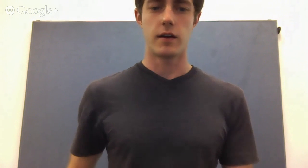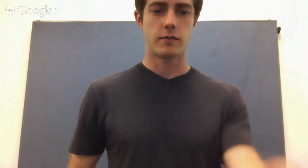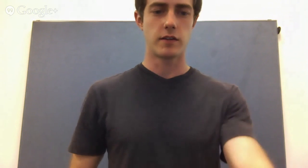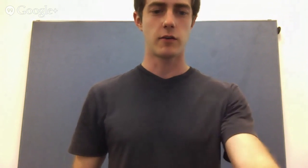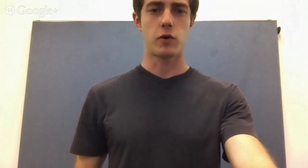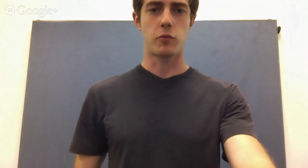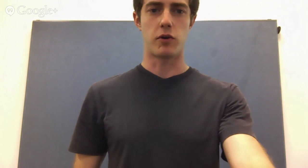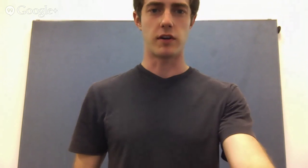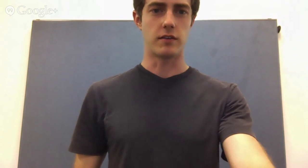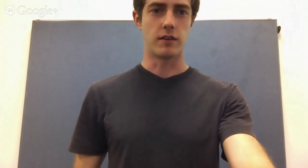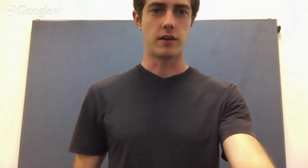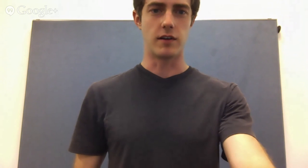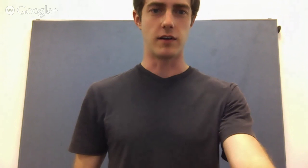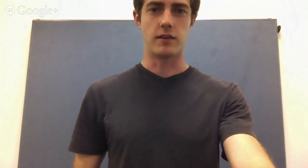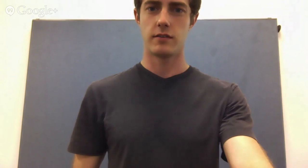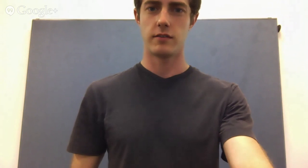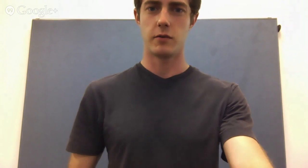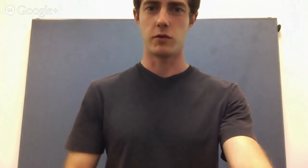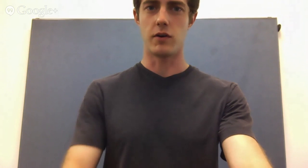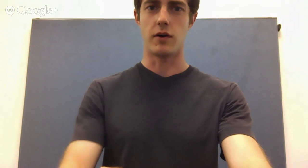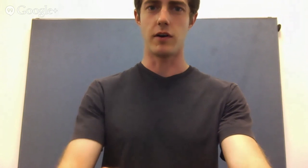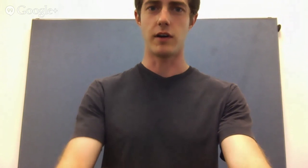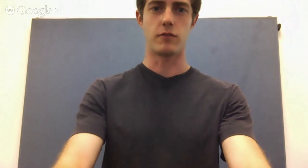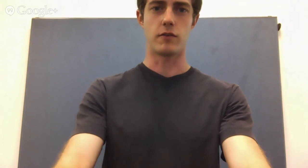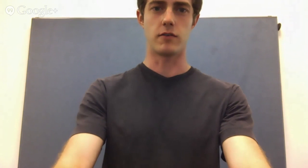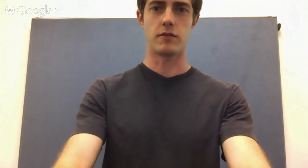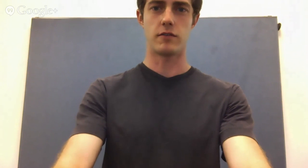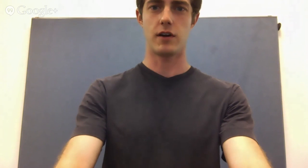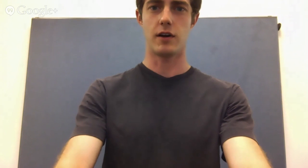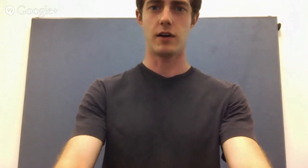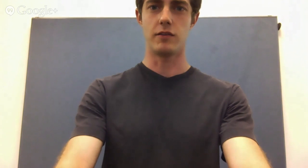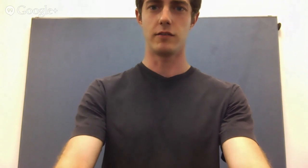Take a quick break and see what y'all have for comments here.